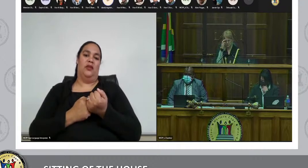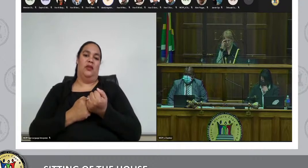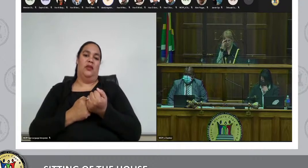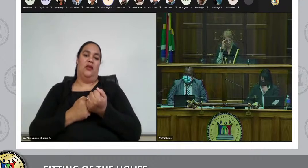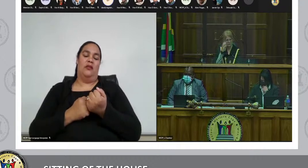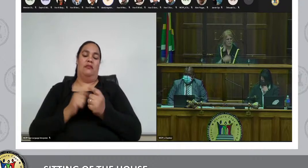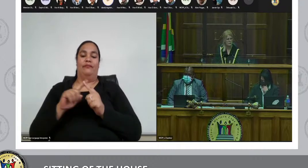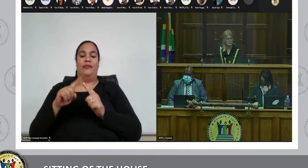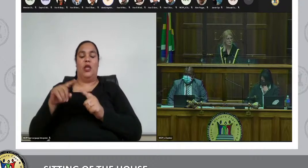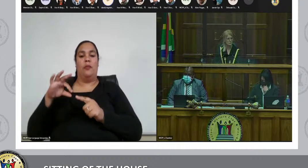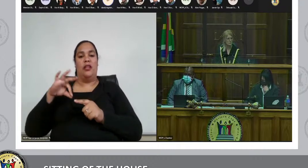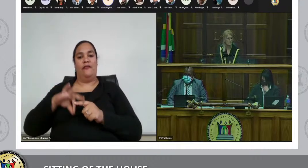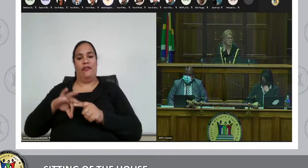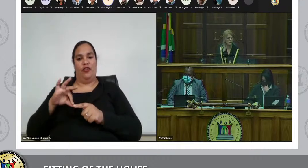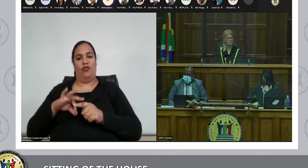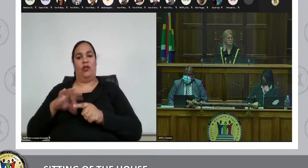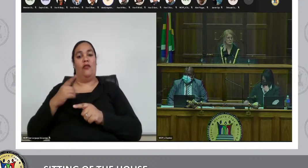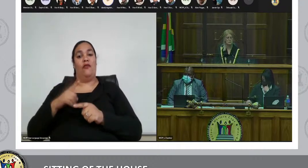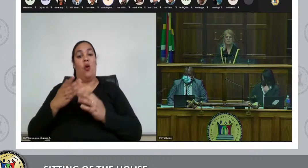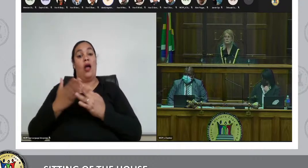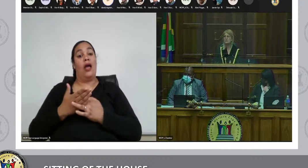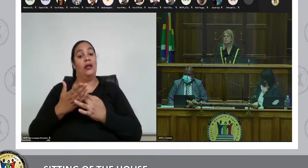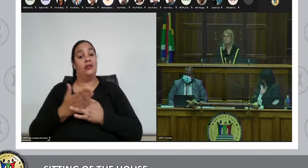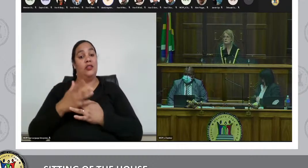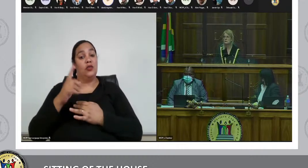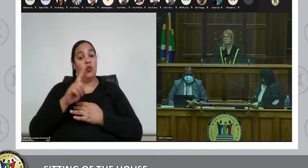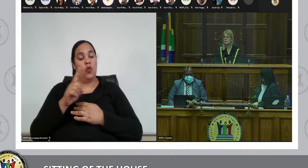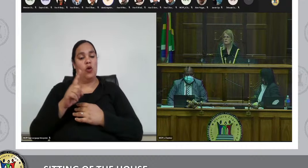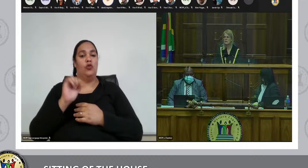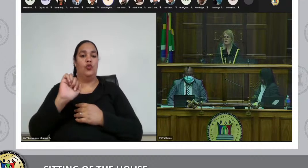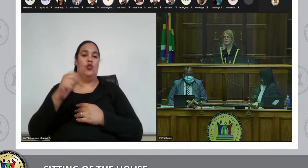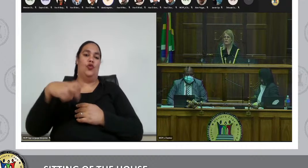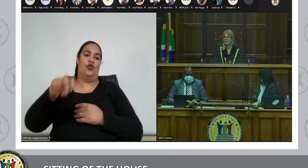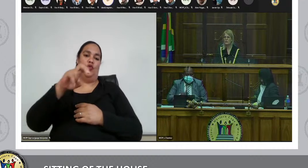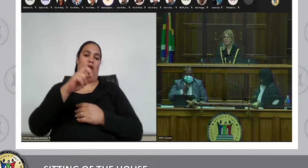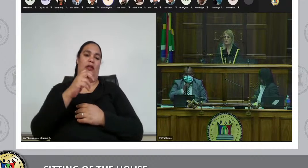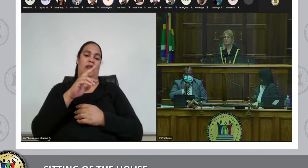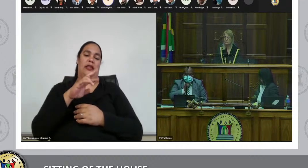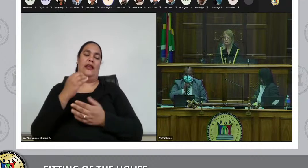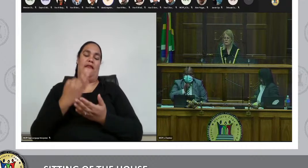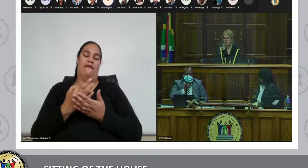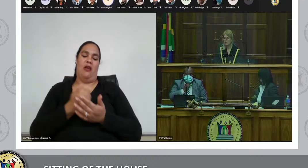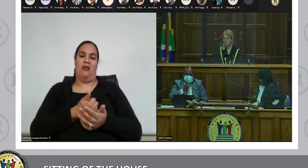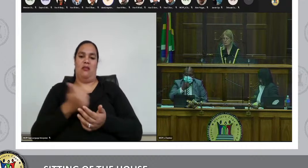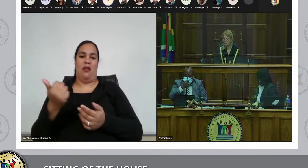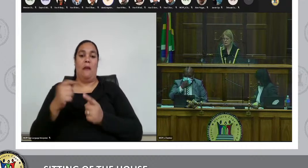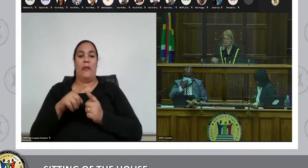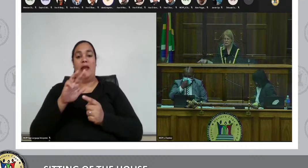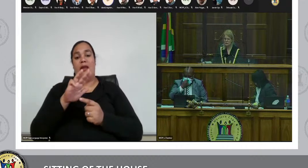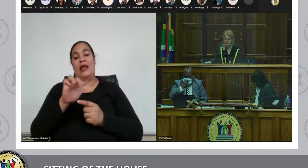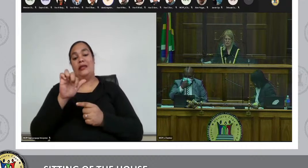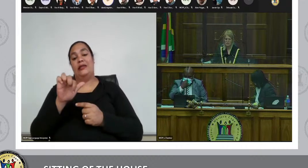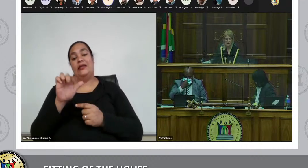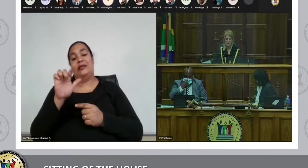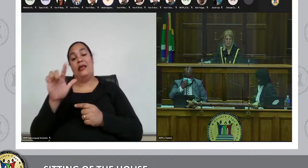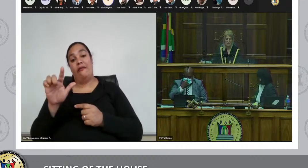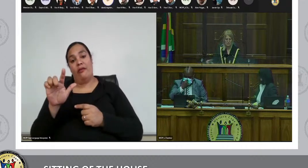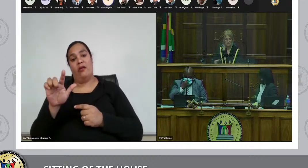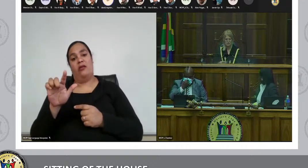potential beneficiaries to access the Tourism Relief Fund, and ultimately